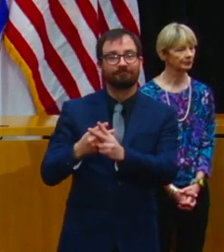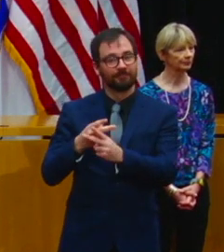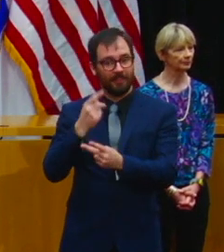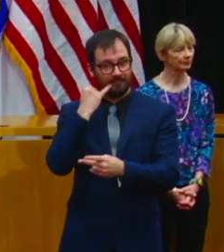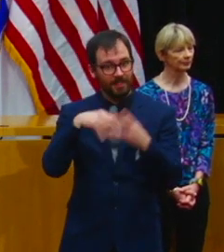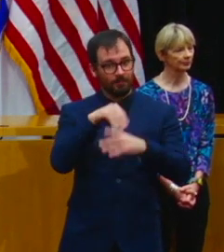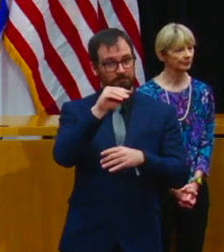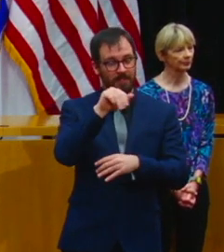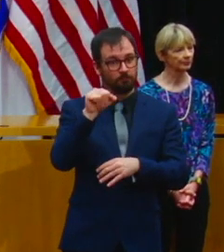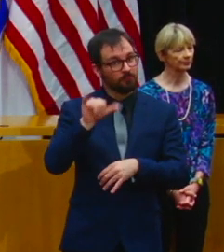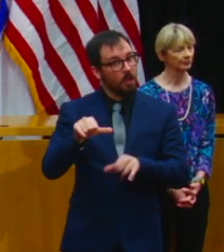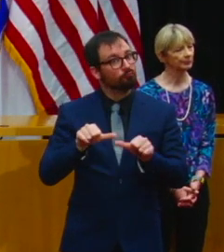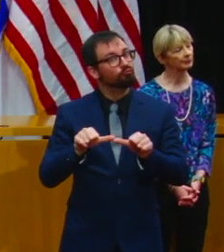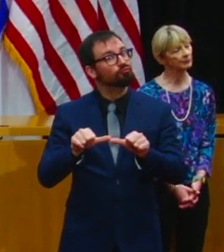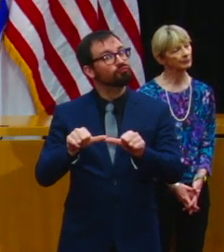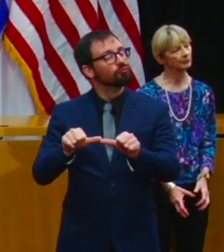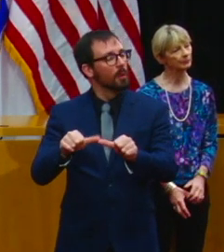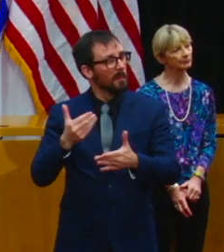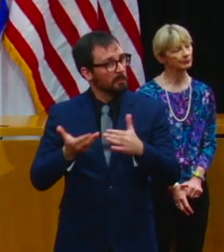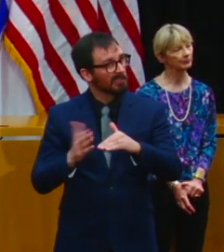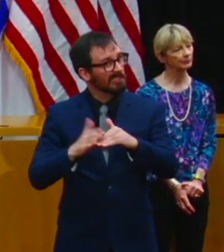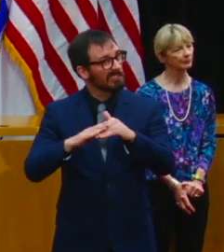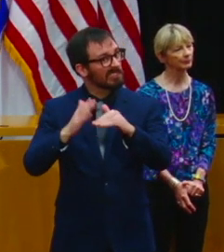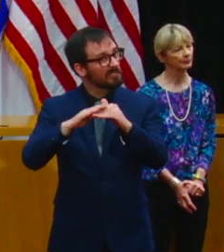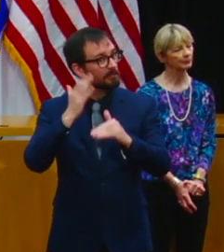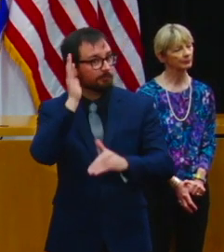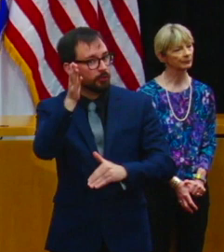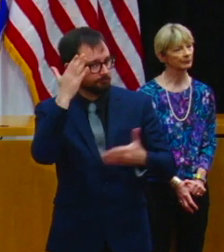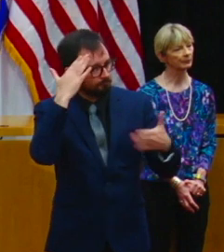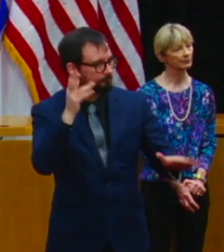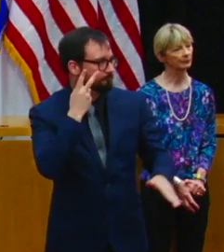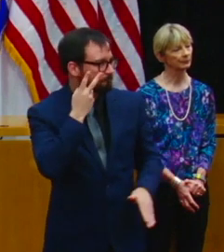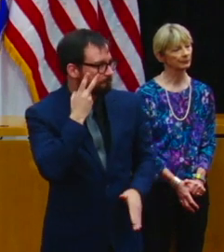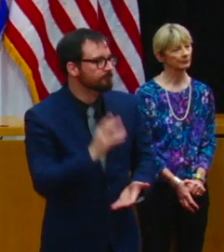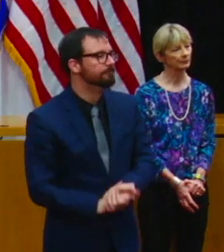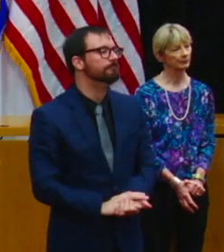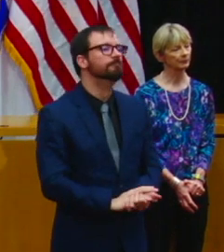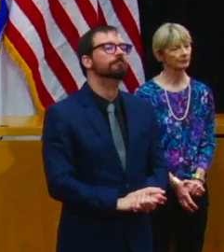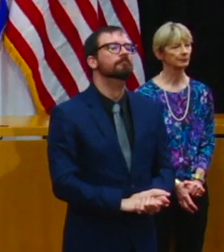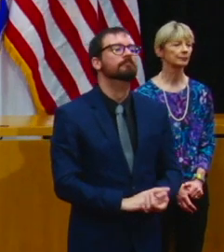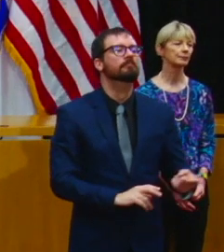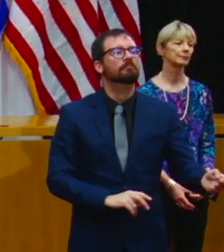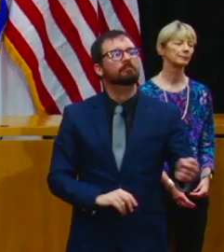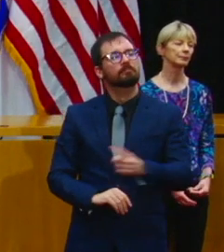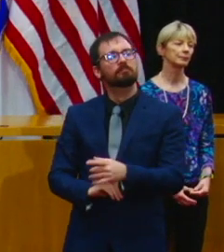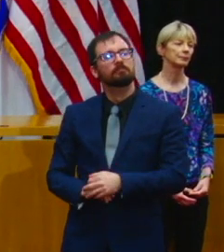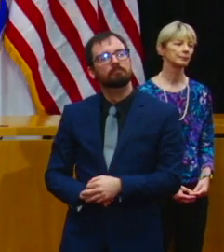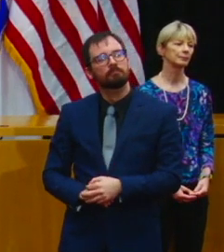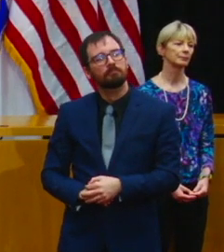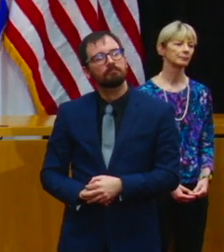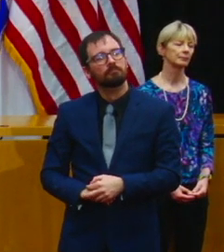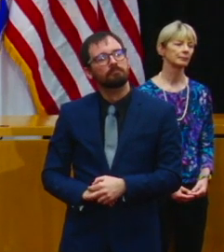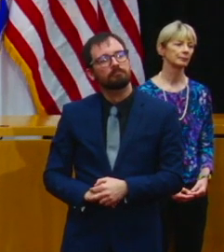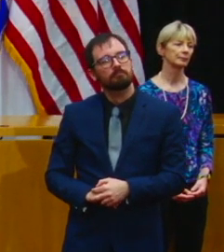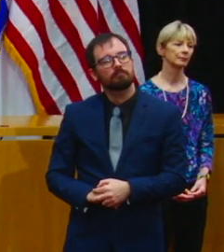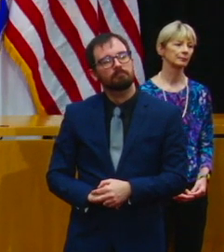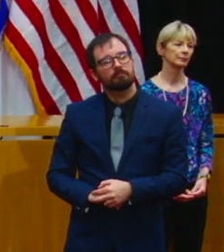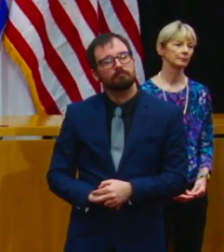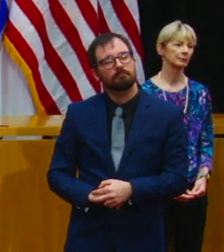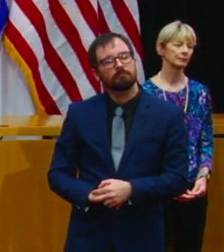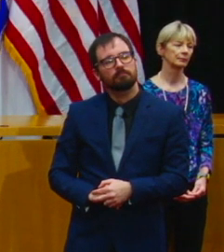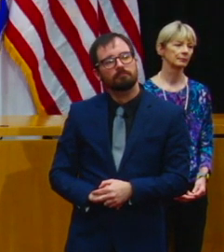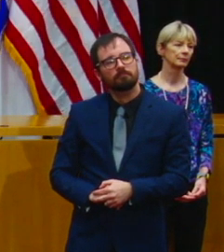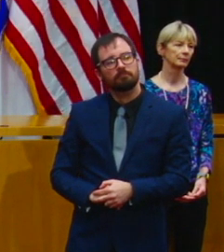you seeing or hearing any activities or practice out there that concerns you, people are doing something that they might not